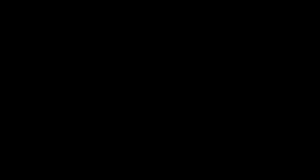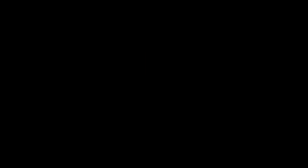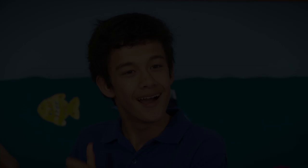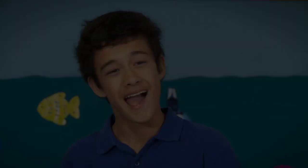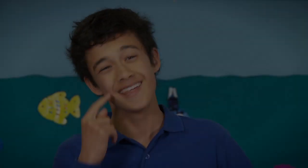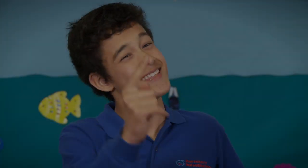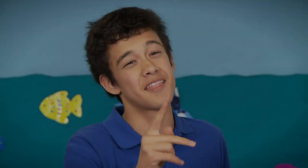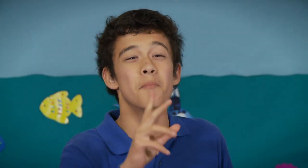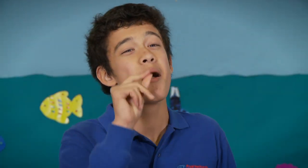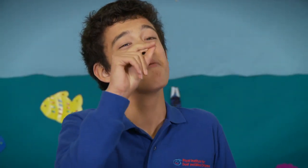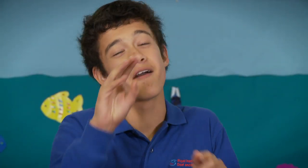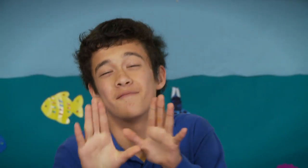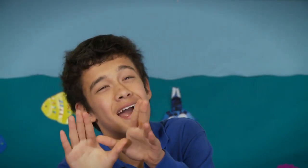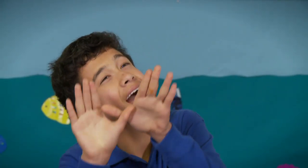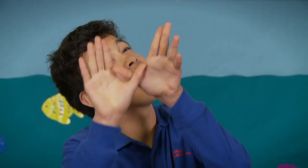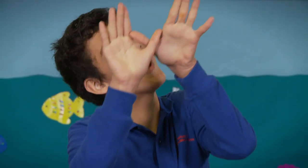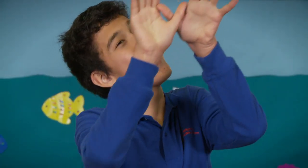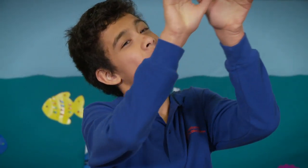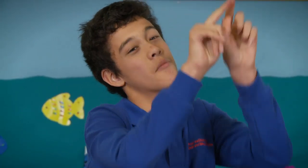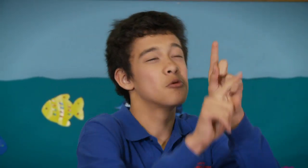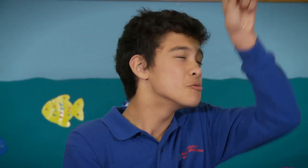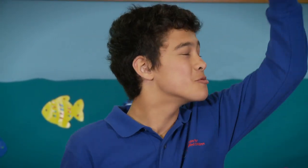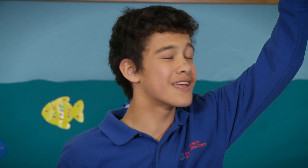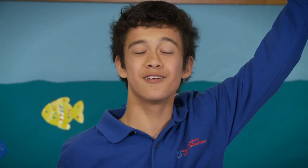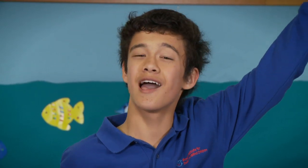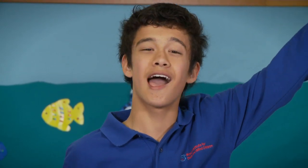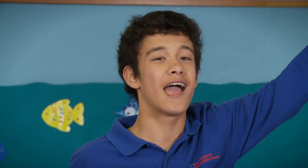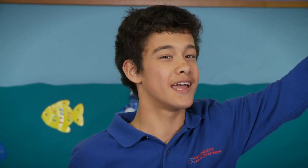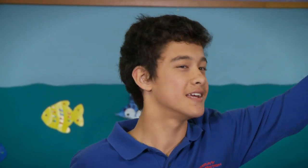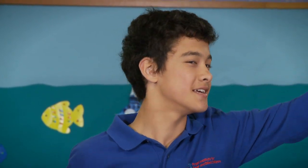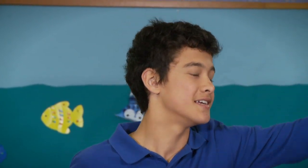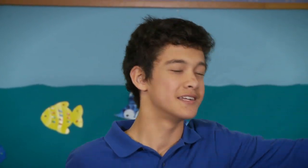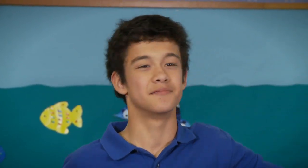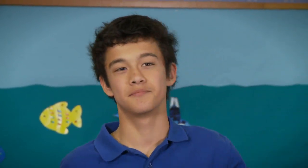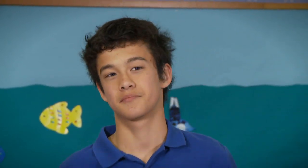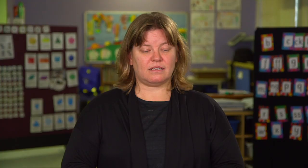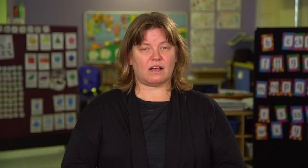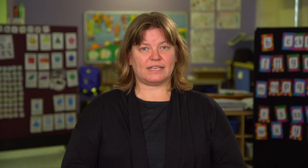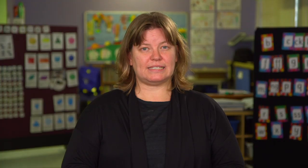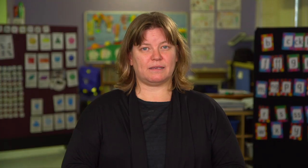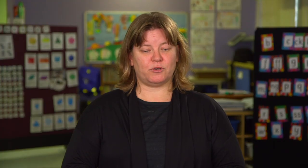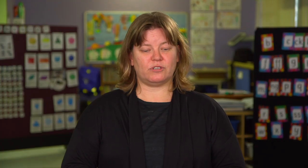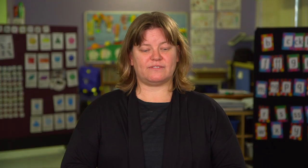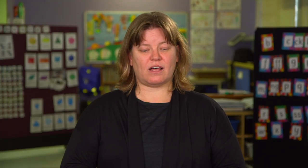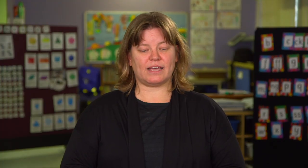I see the birds flying high, flying high, flying high in the sky. The first line, I see the birds flying